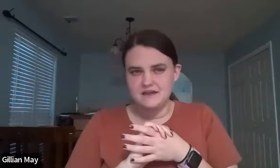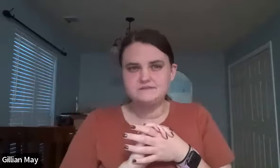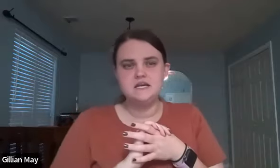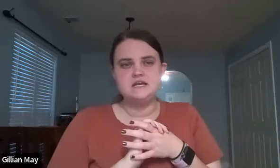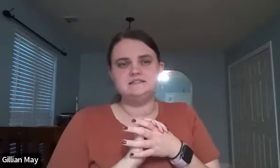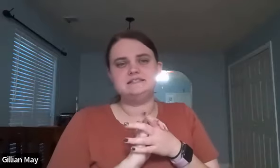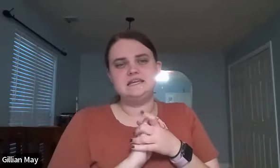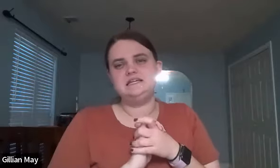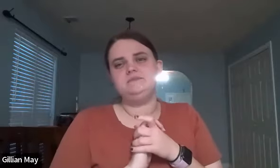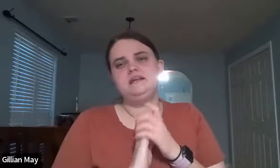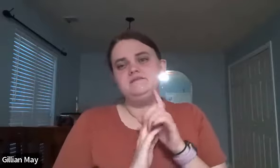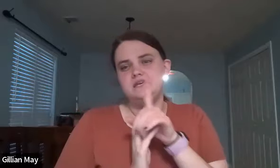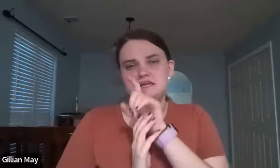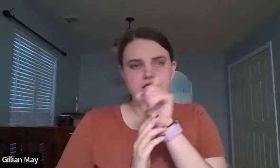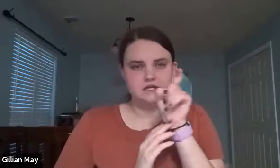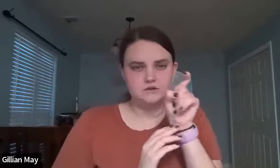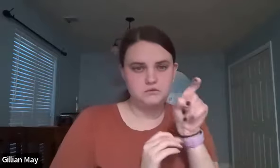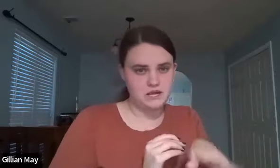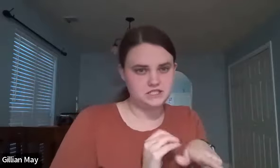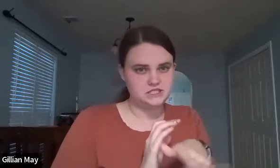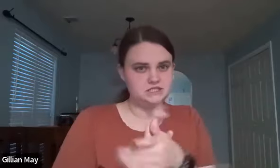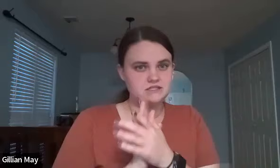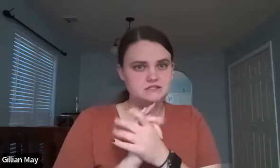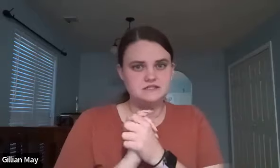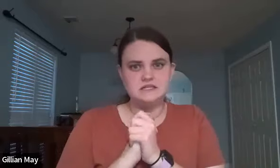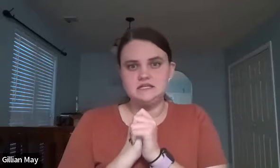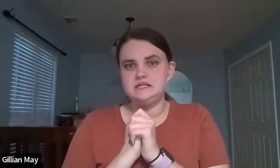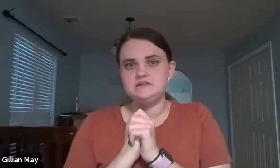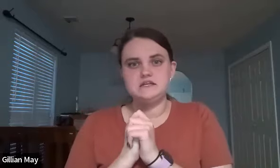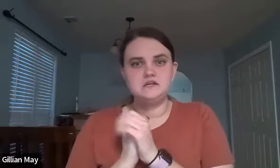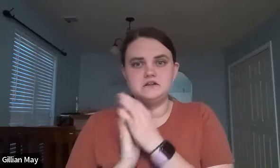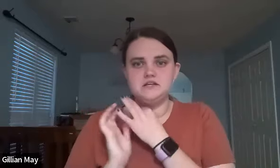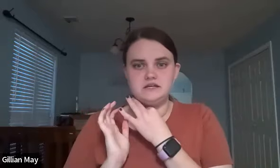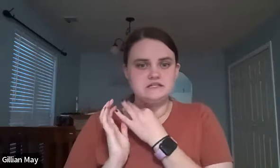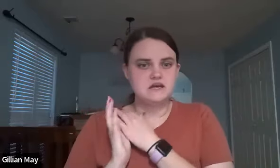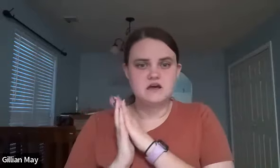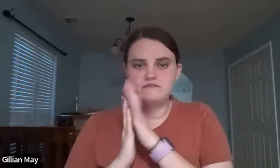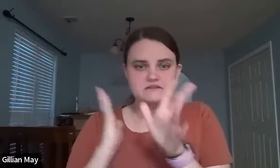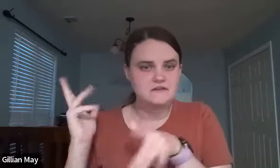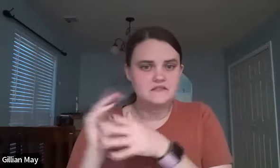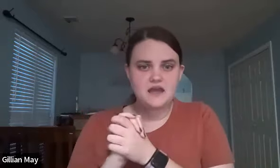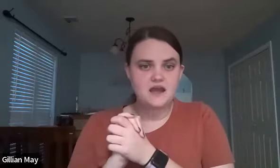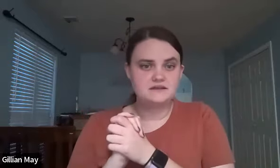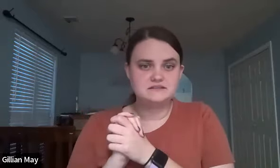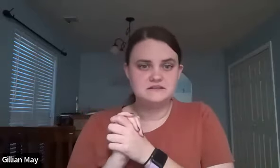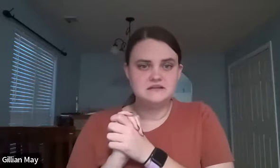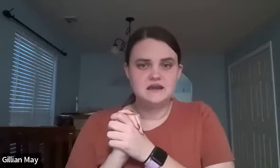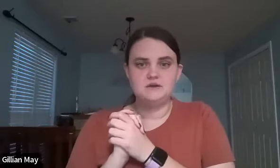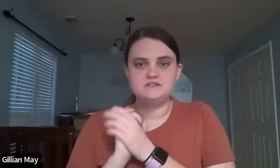left. Does anybody have any questions? Anything you're curious of? Anything like that? I know it's the